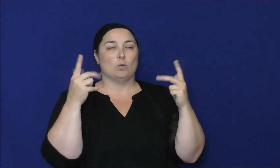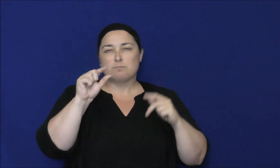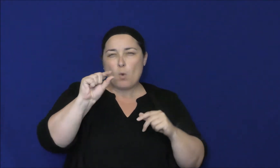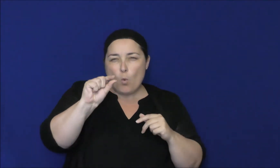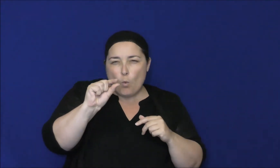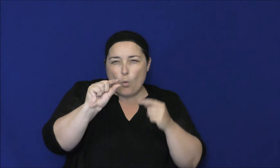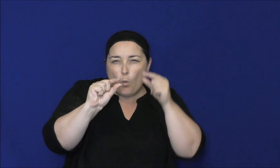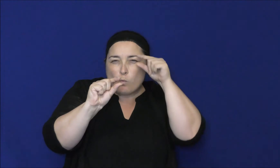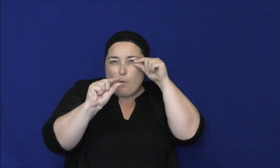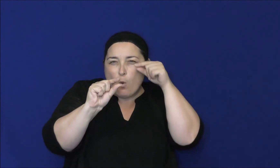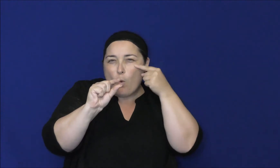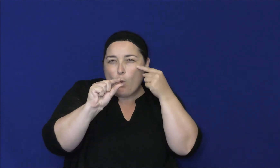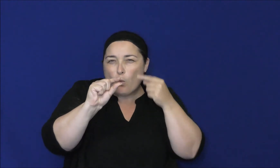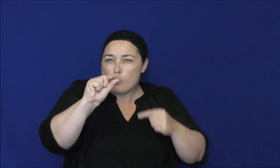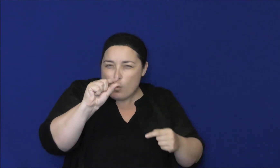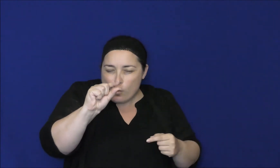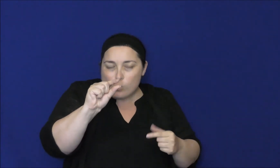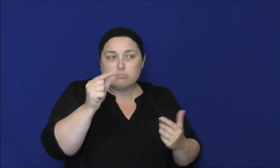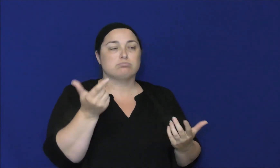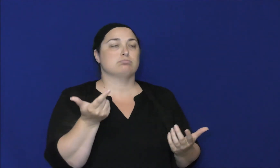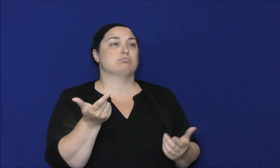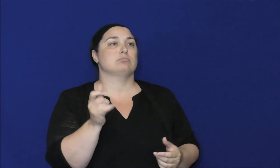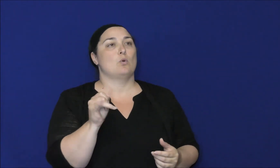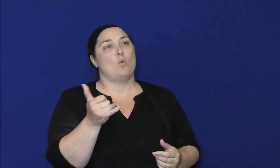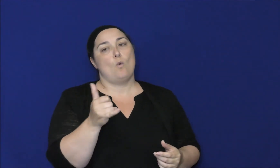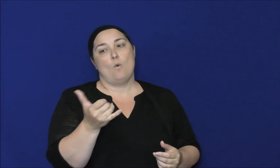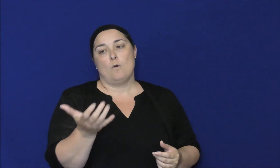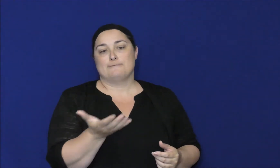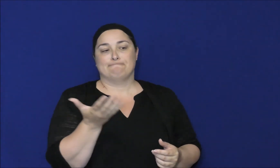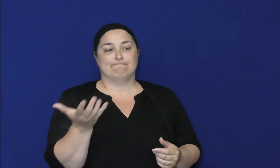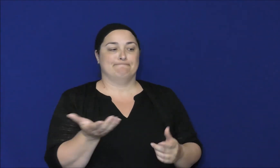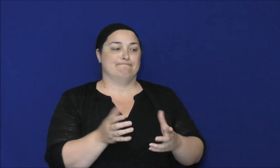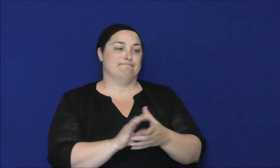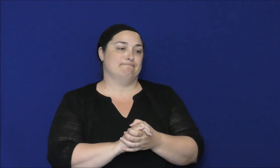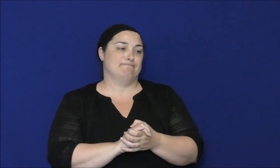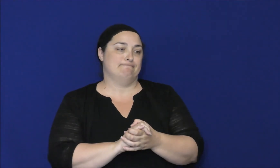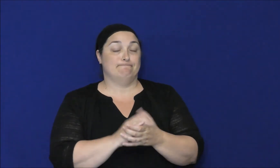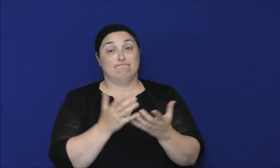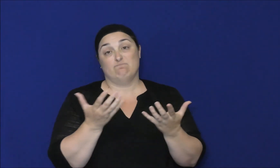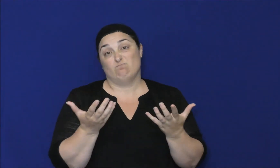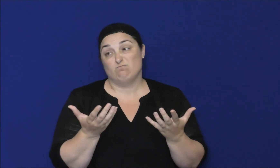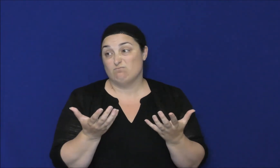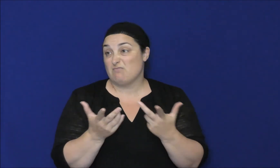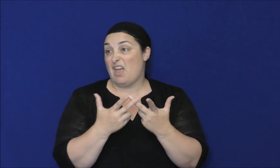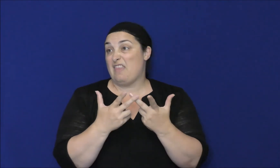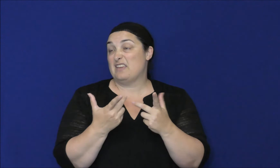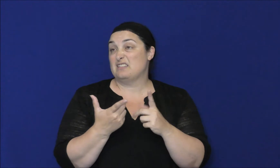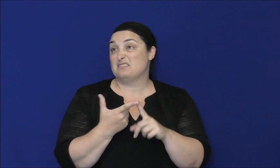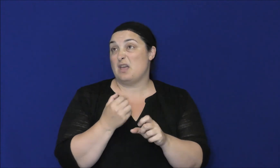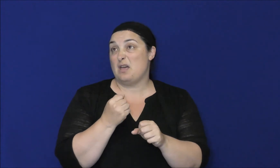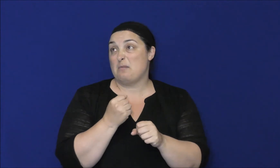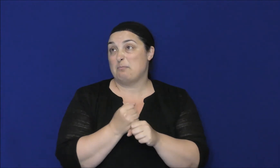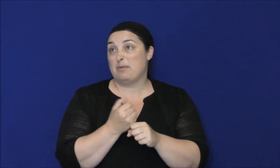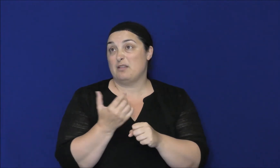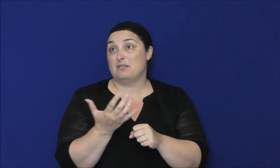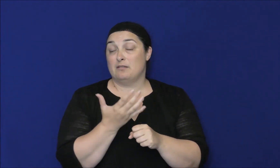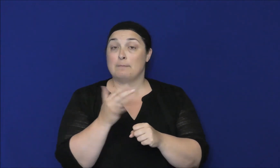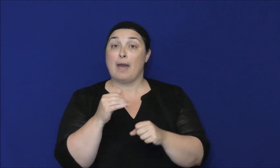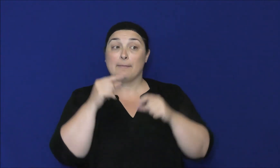very small. You can, for example, that is, you might use that feature for other